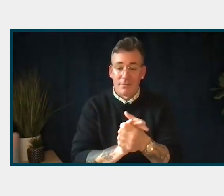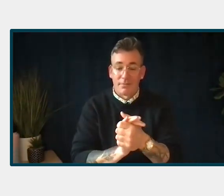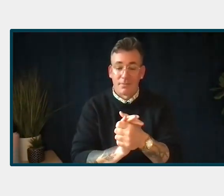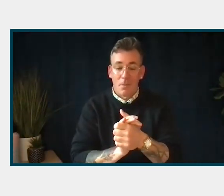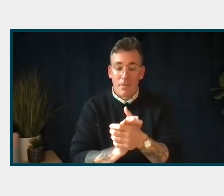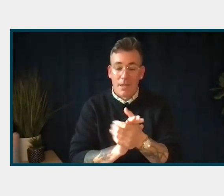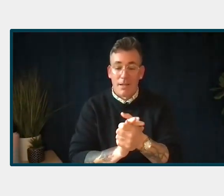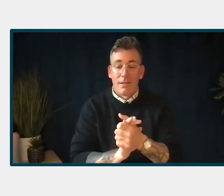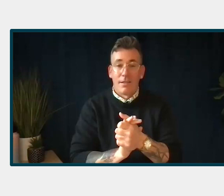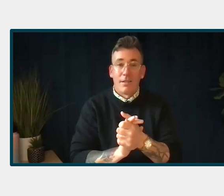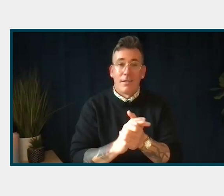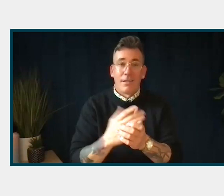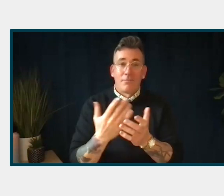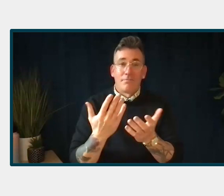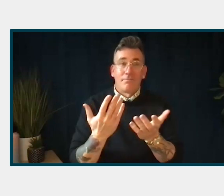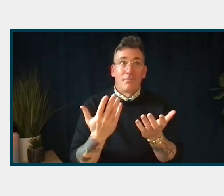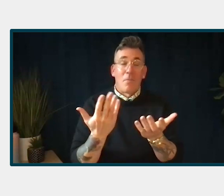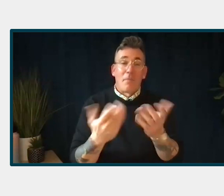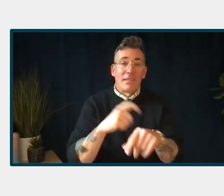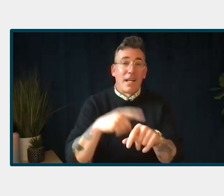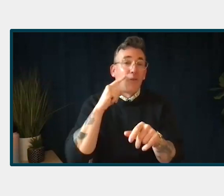Are you ready?